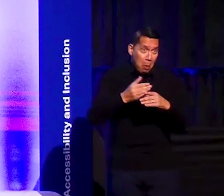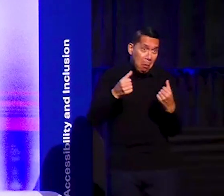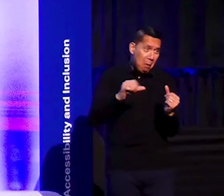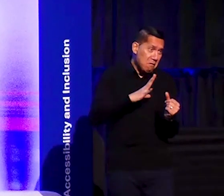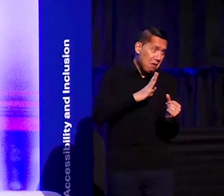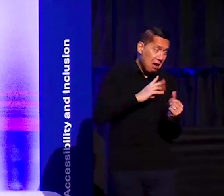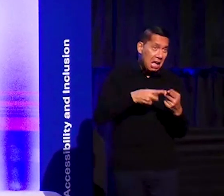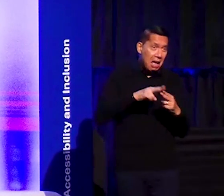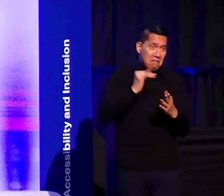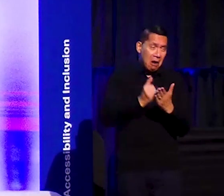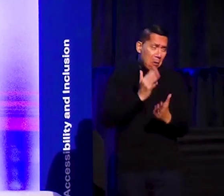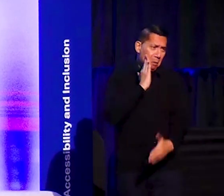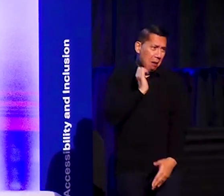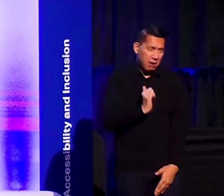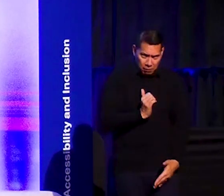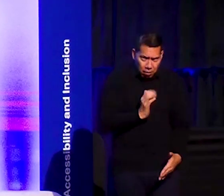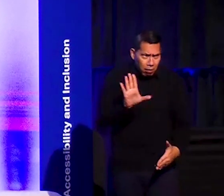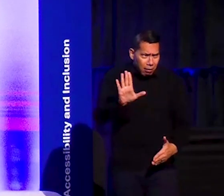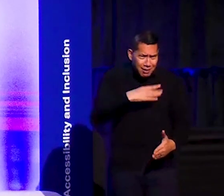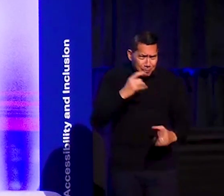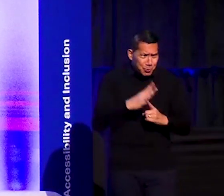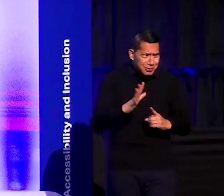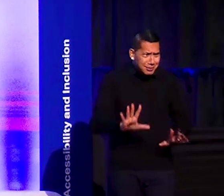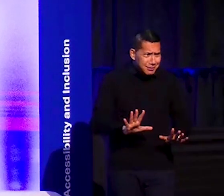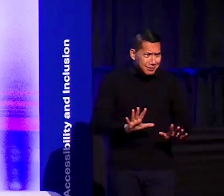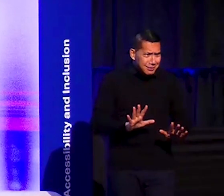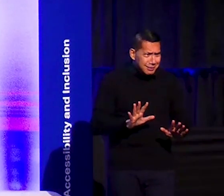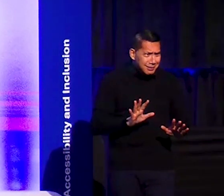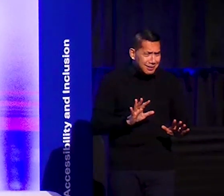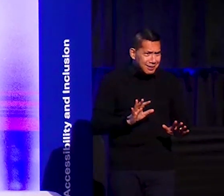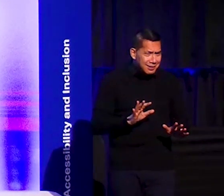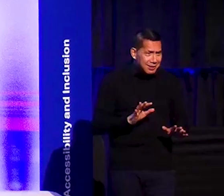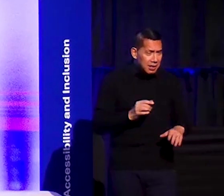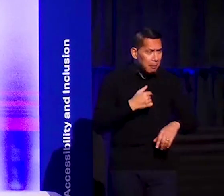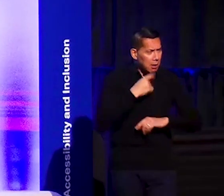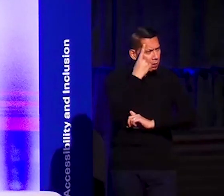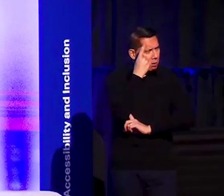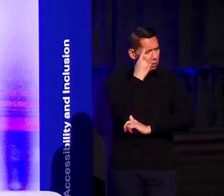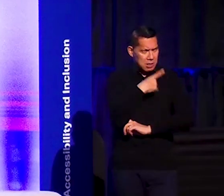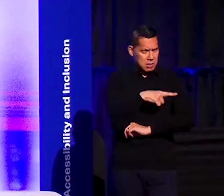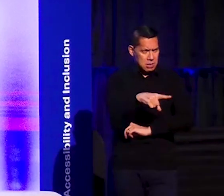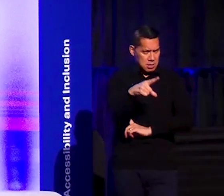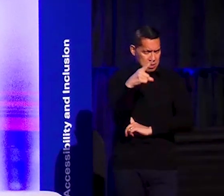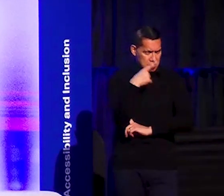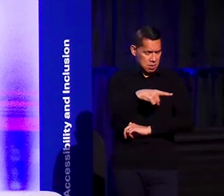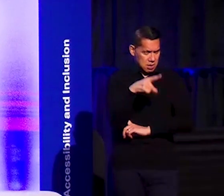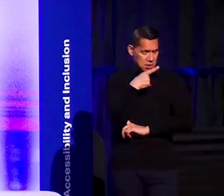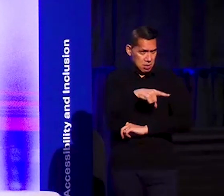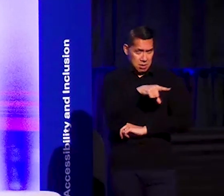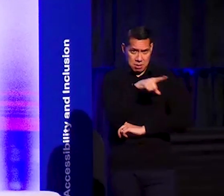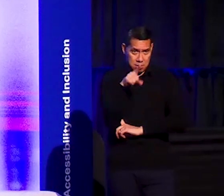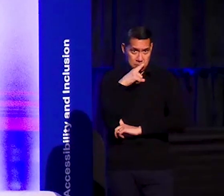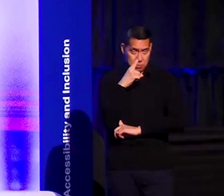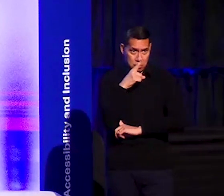matter. These things are super important. And I spent a lot of time wondering why it is that the ones with designers were